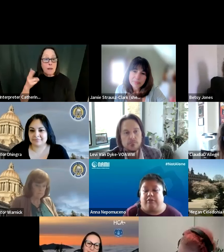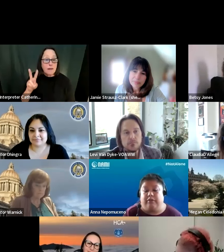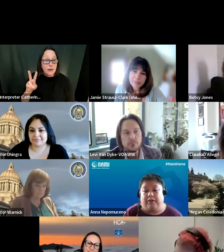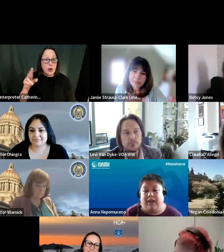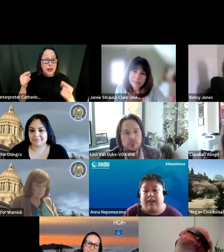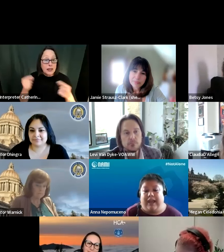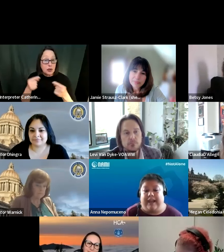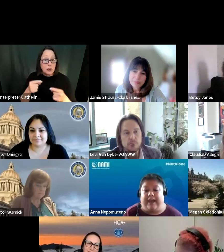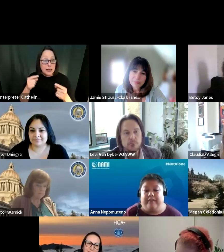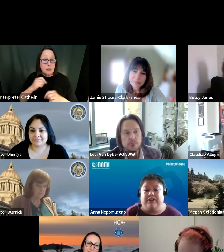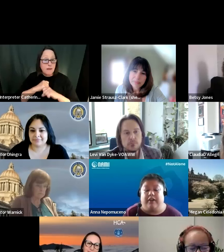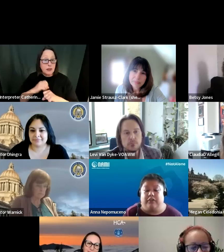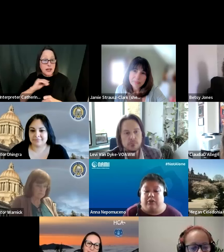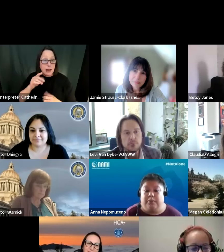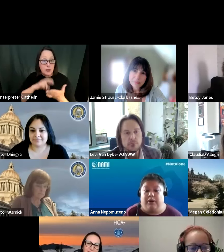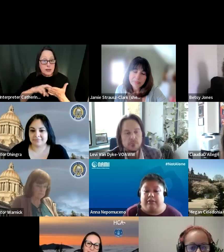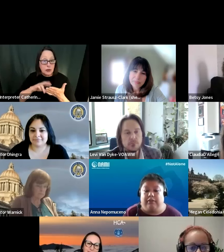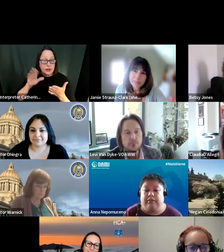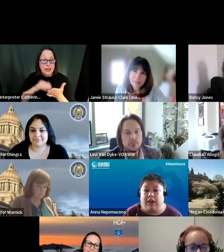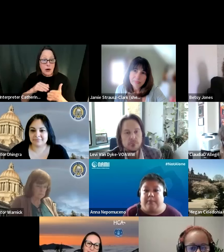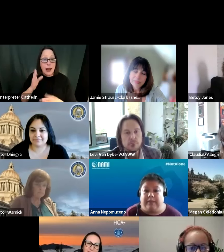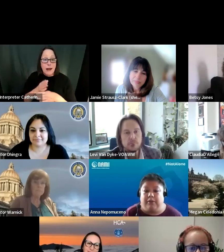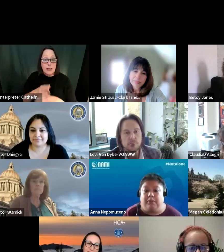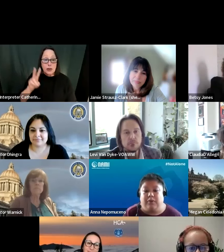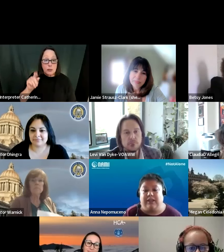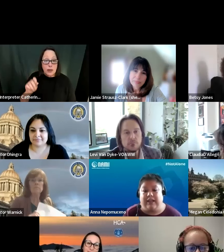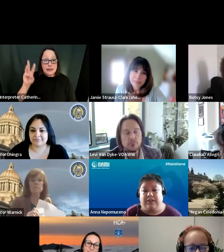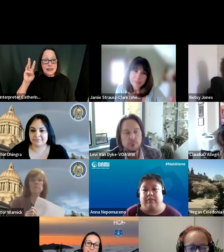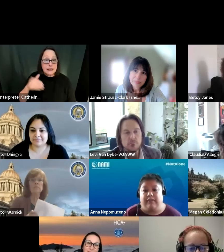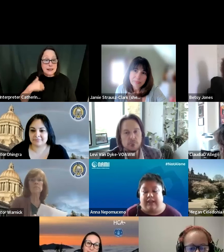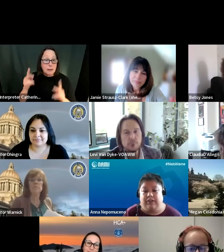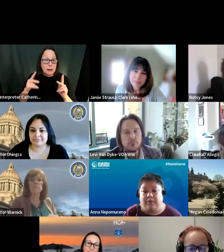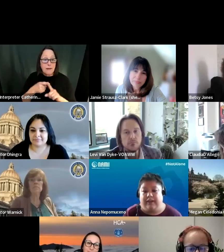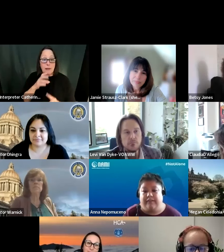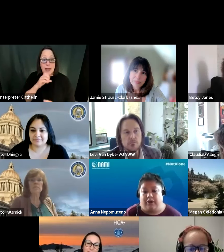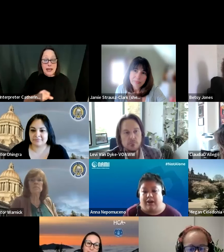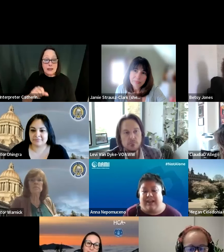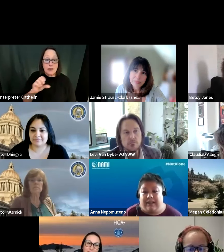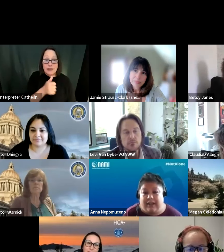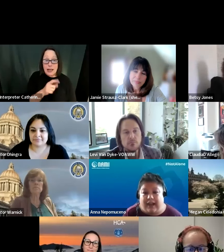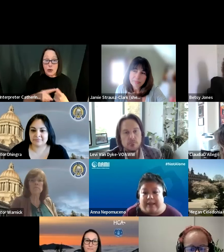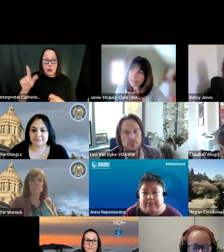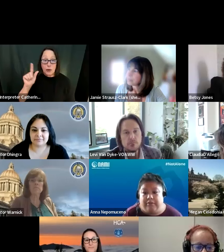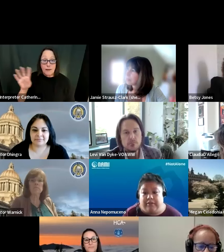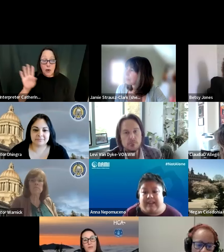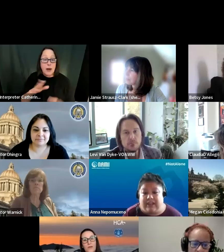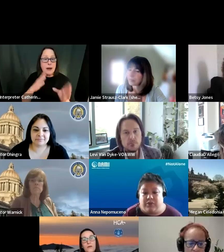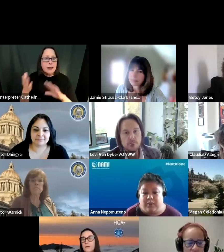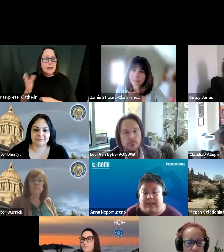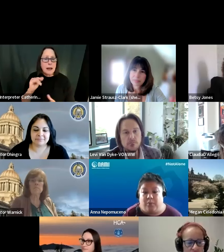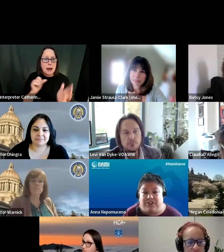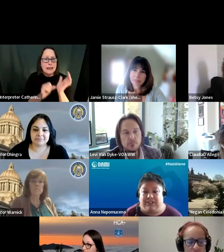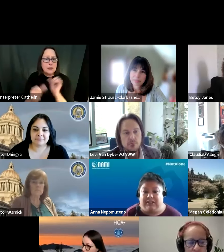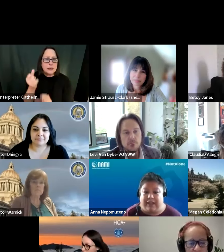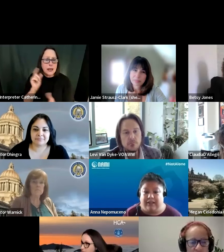and Research Center, an average of 2.6 young people between the ages of 10 to 24 die by suicide each